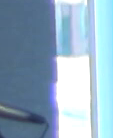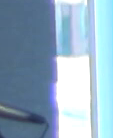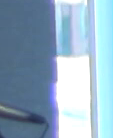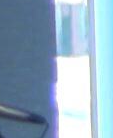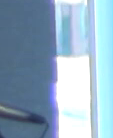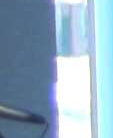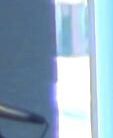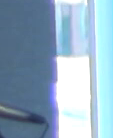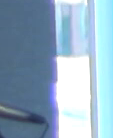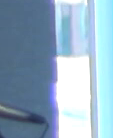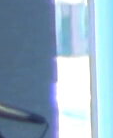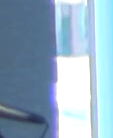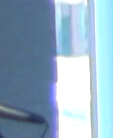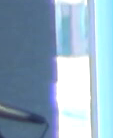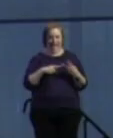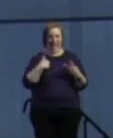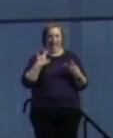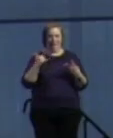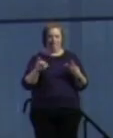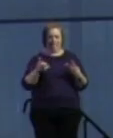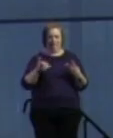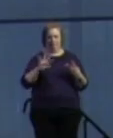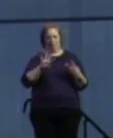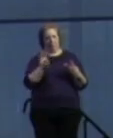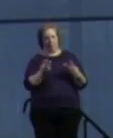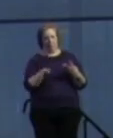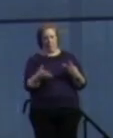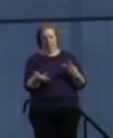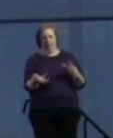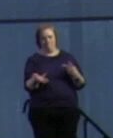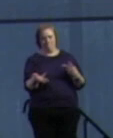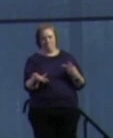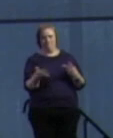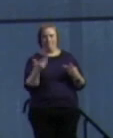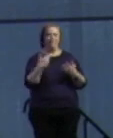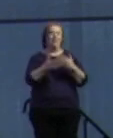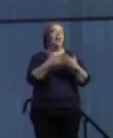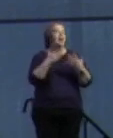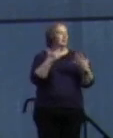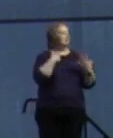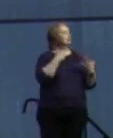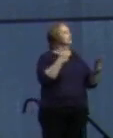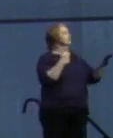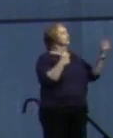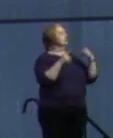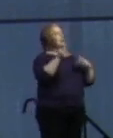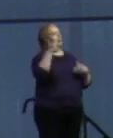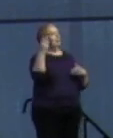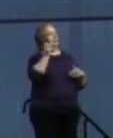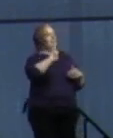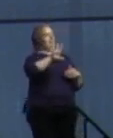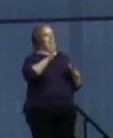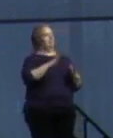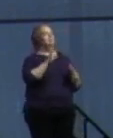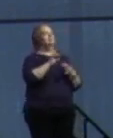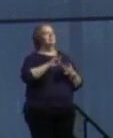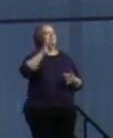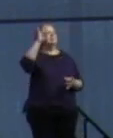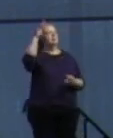I'm still trying to figure that out, but in the meantime, let's have another slammer. I've decided the spirit has moved